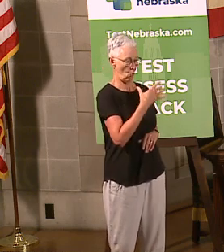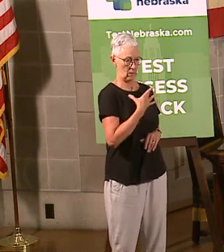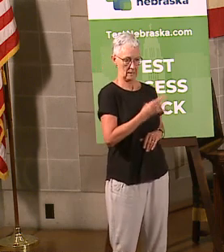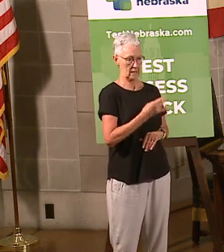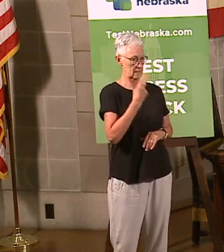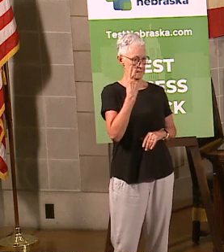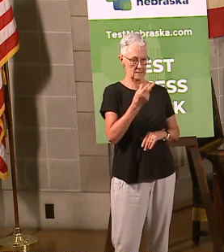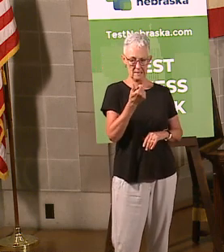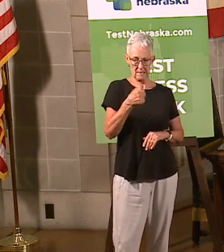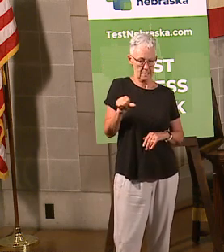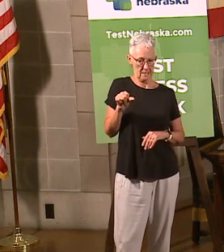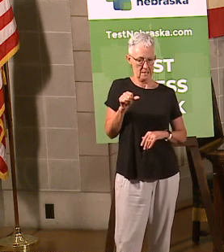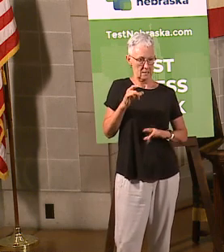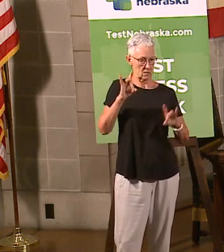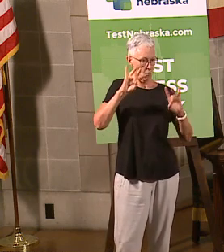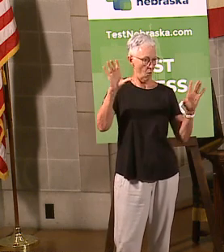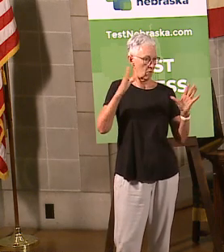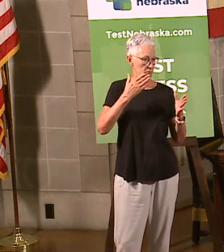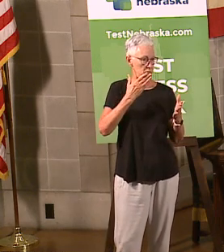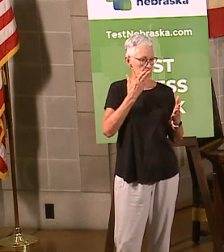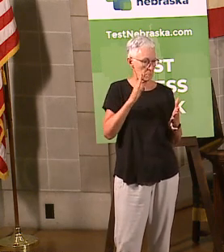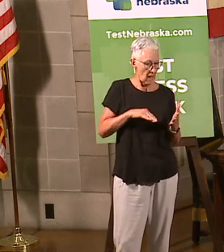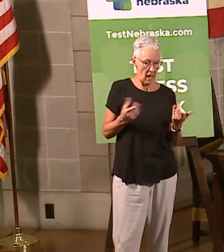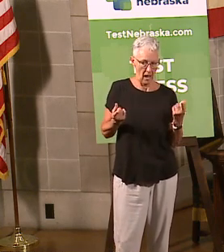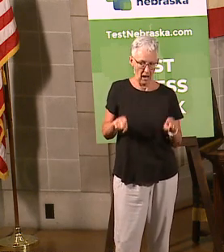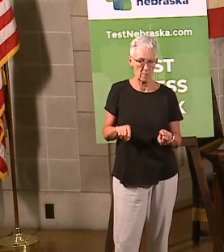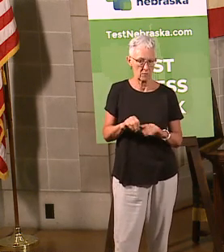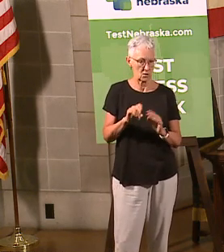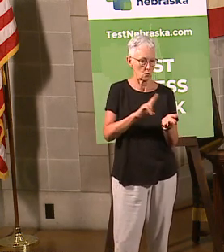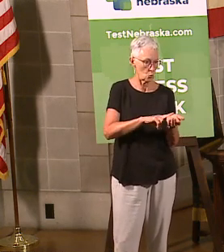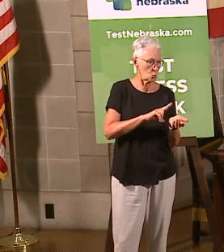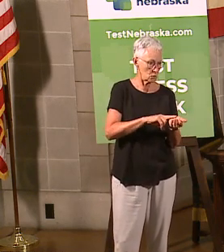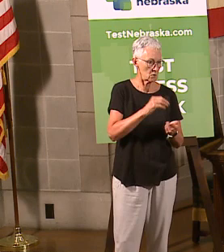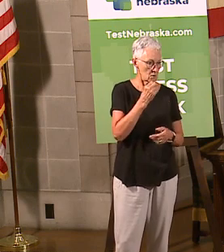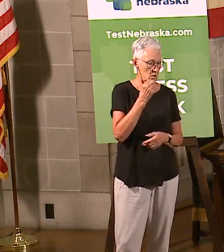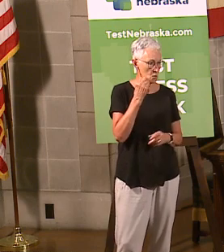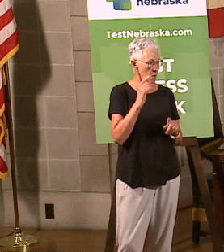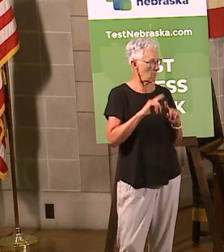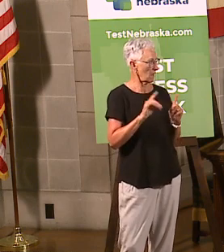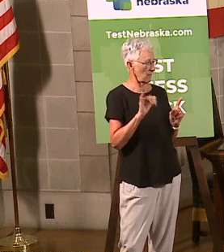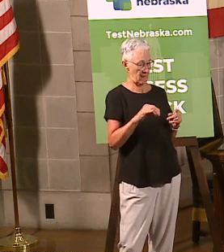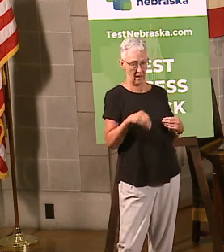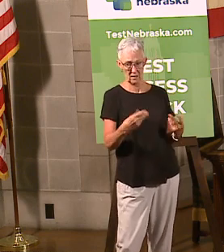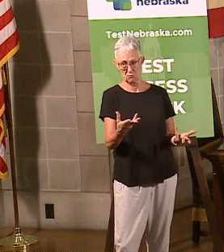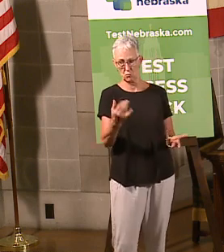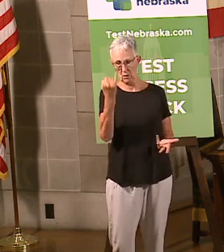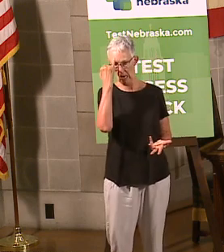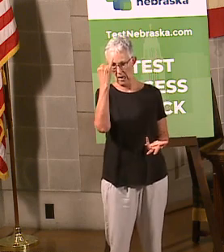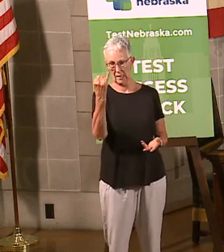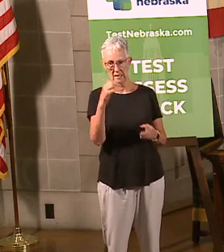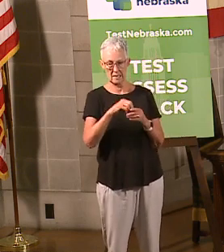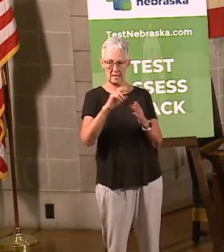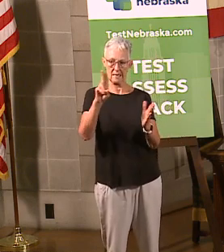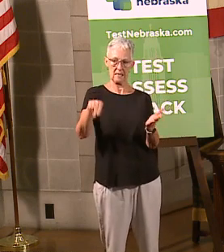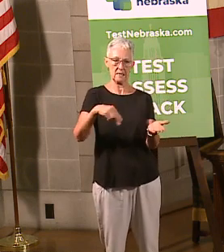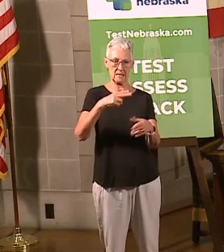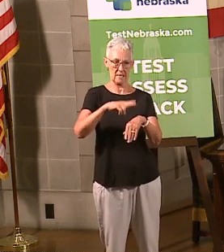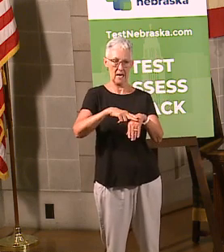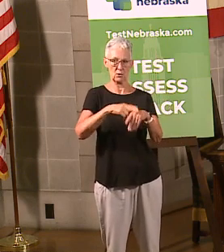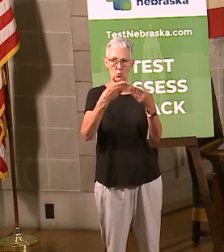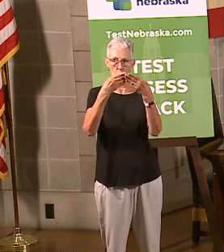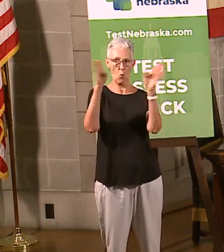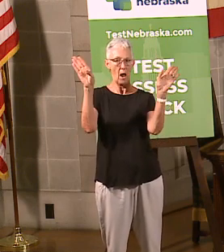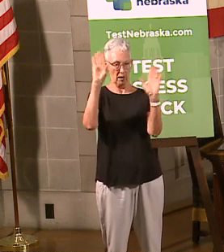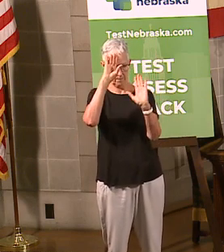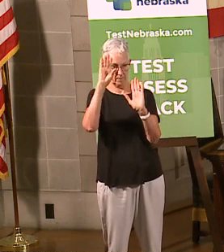happen in long-term care facilities, but it just gives you an idea about where we stand from a national standpoint. The meat processing